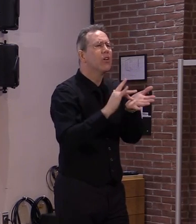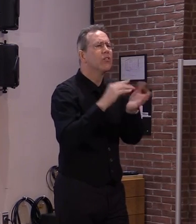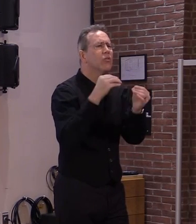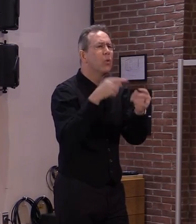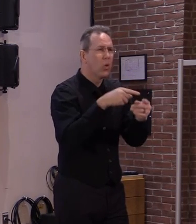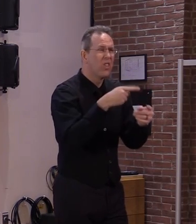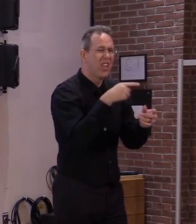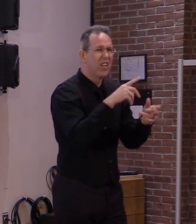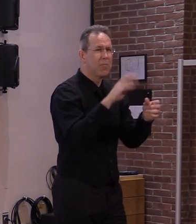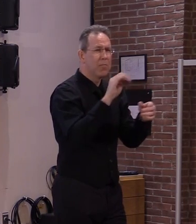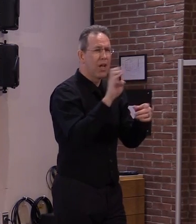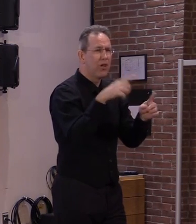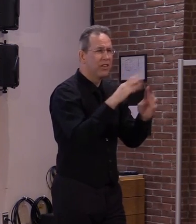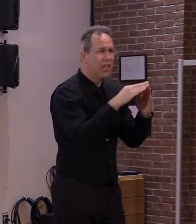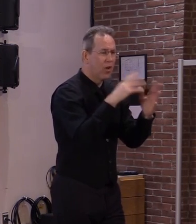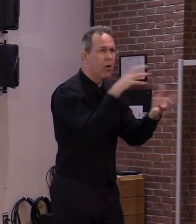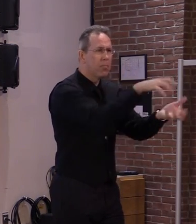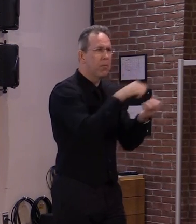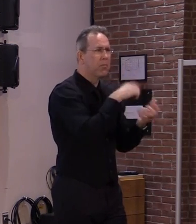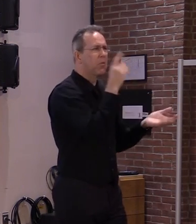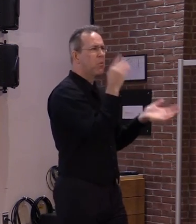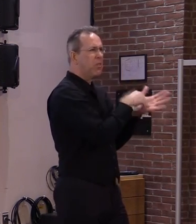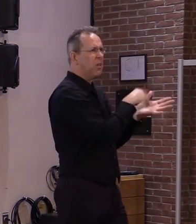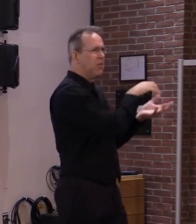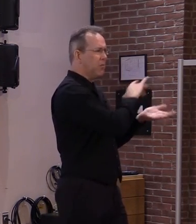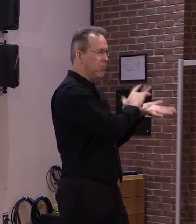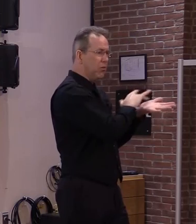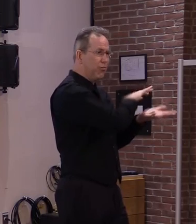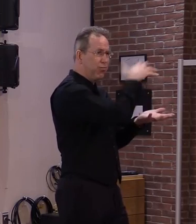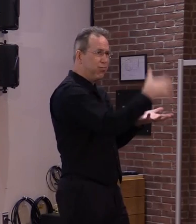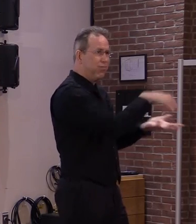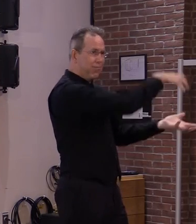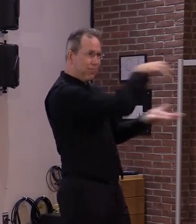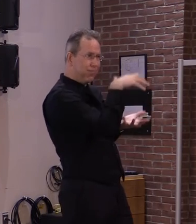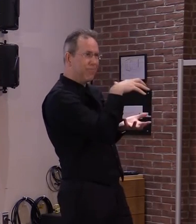for that event. Walgreens is offering